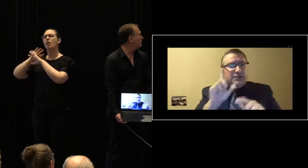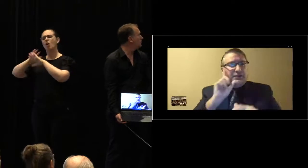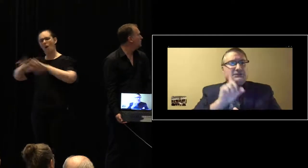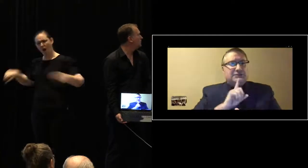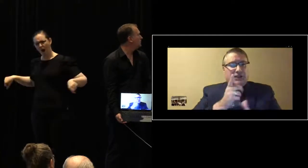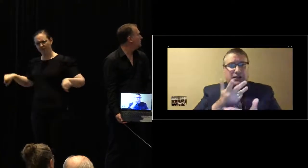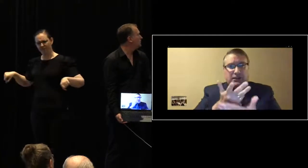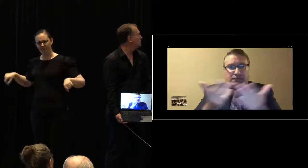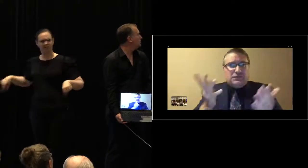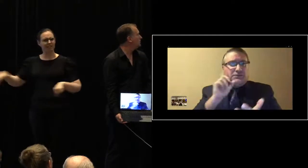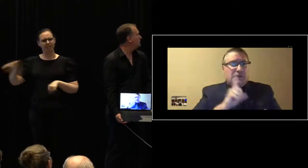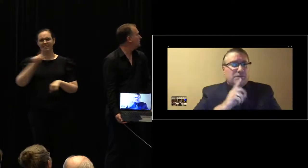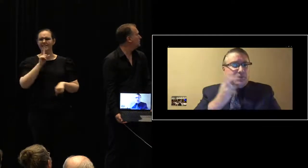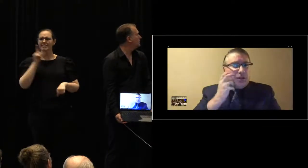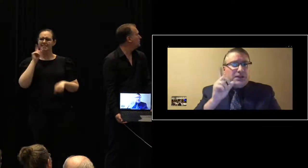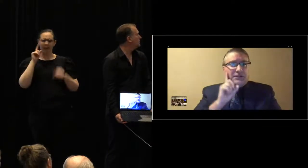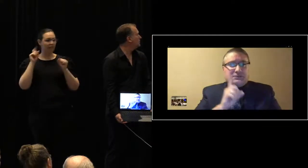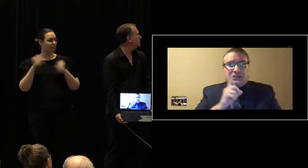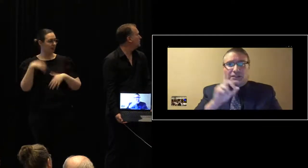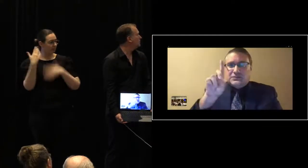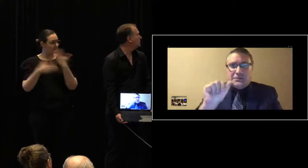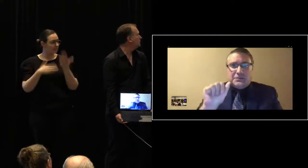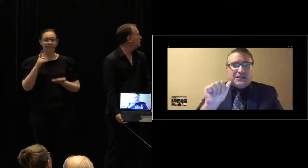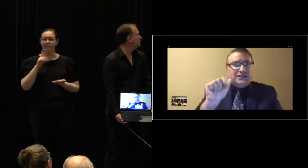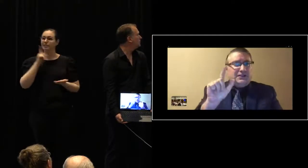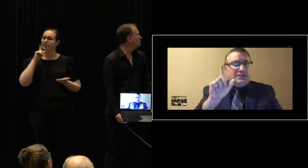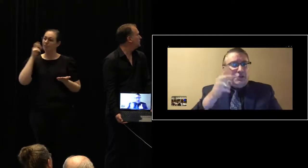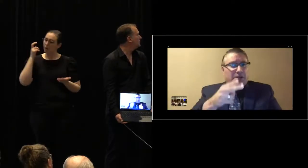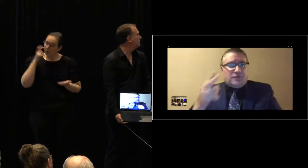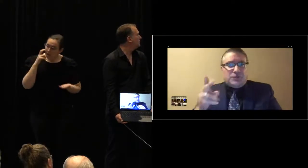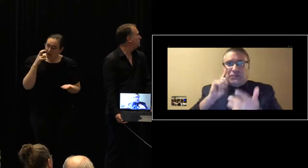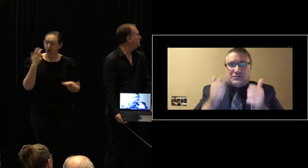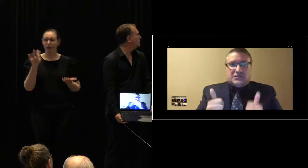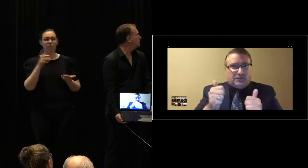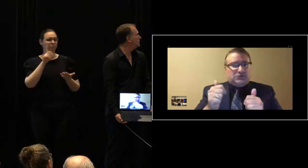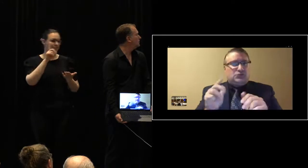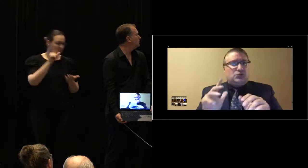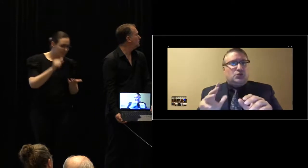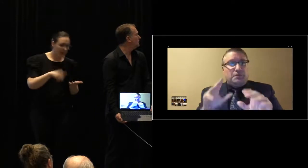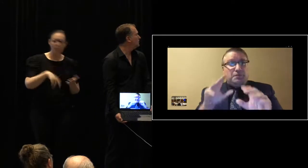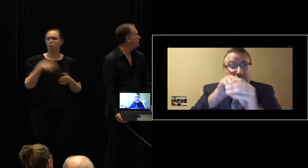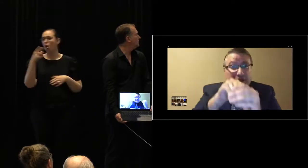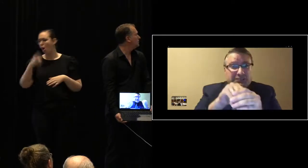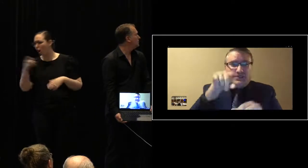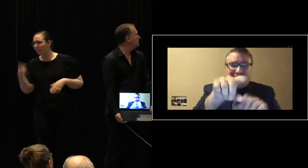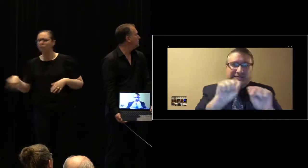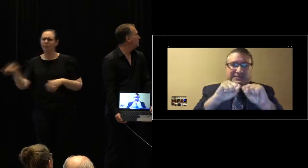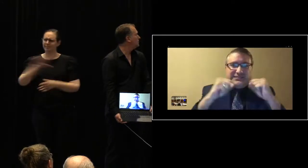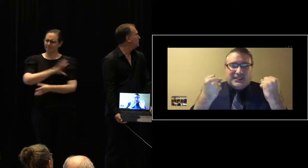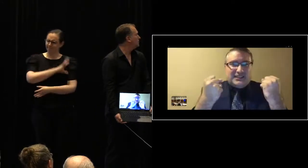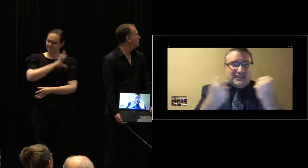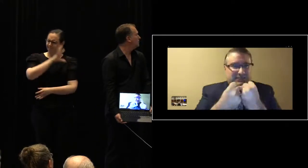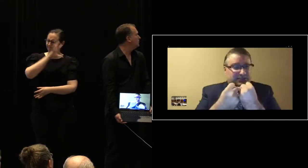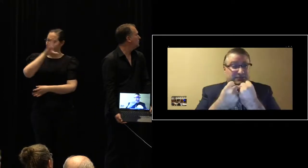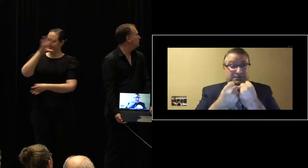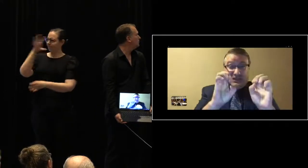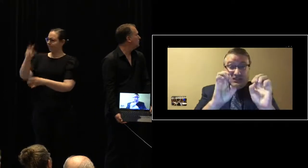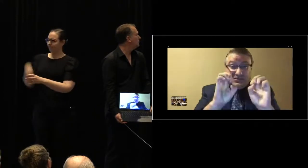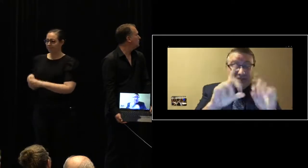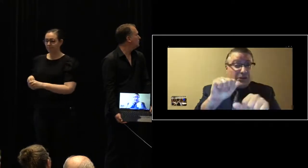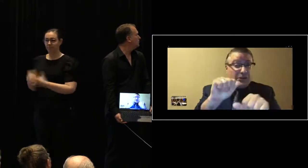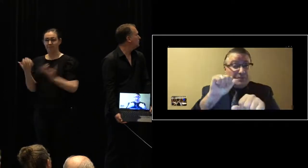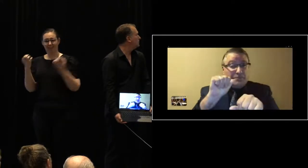in, need to be accessible for all deaf, hard of hearing, disabled, deafblind, and